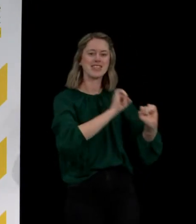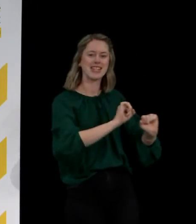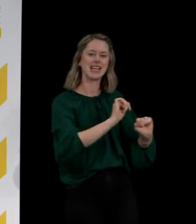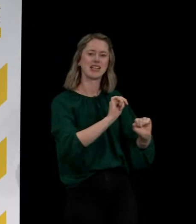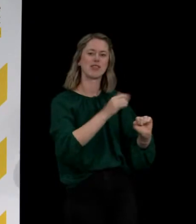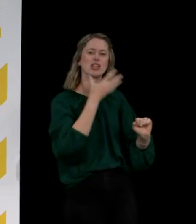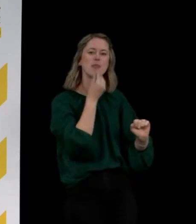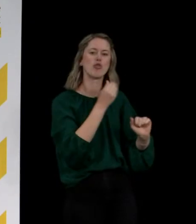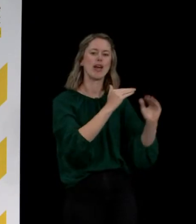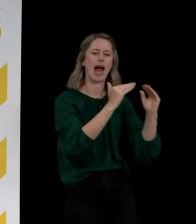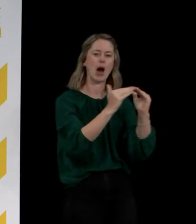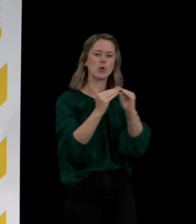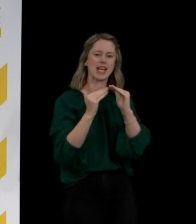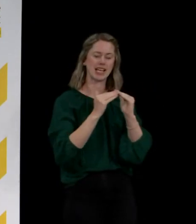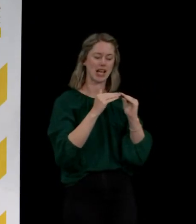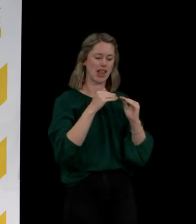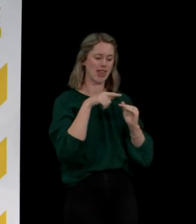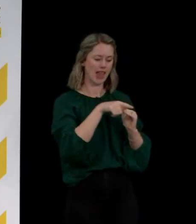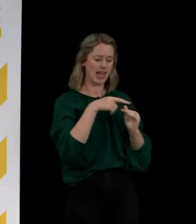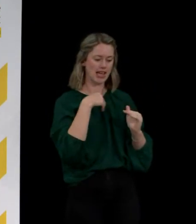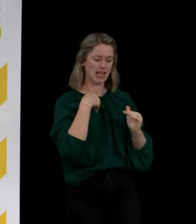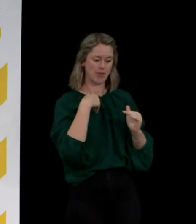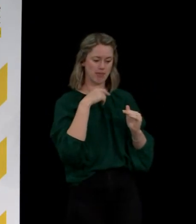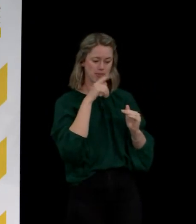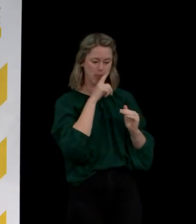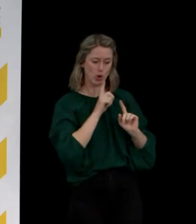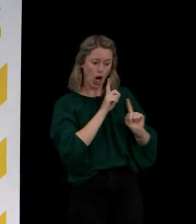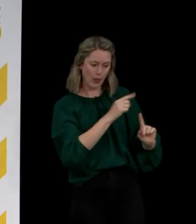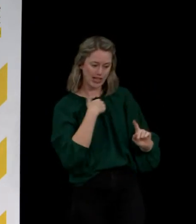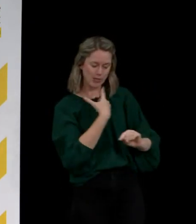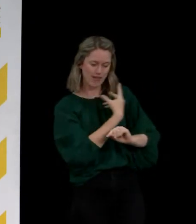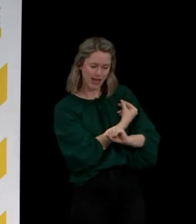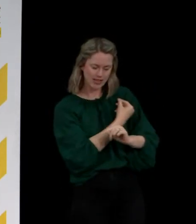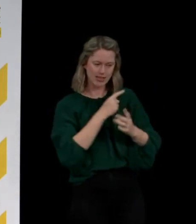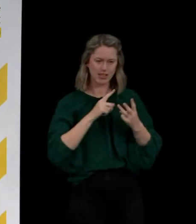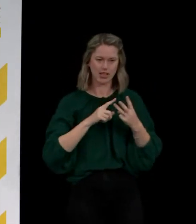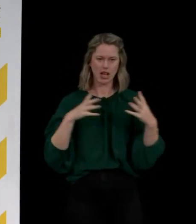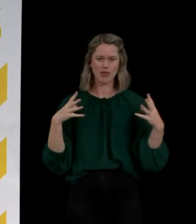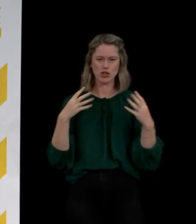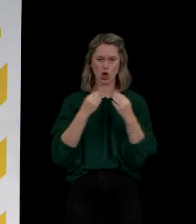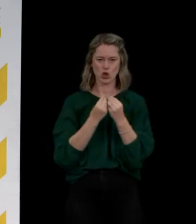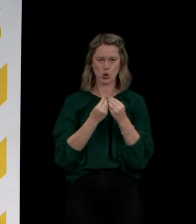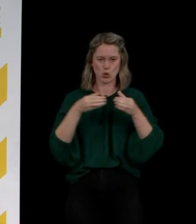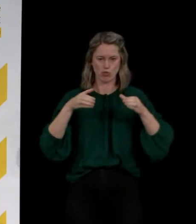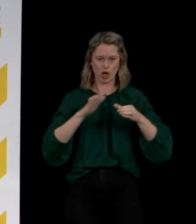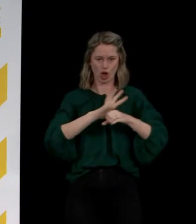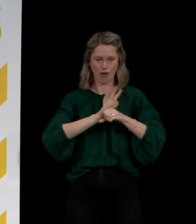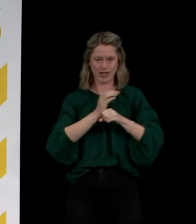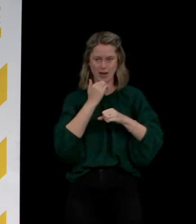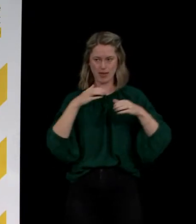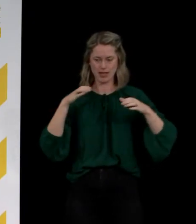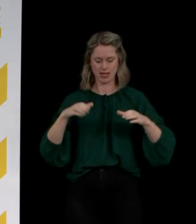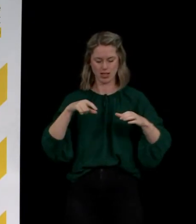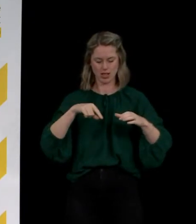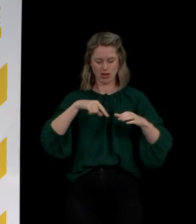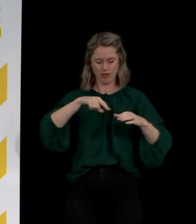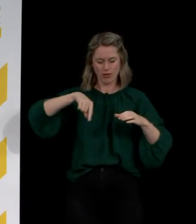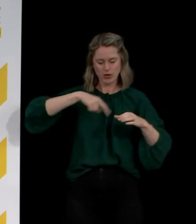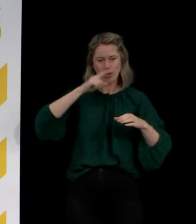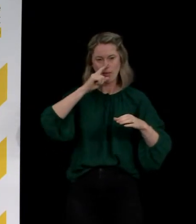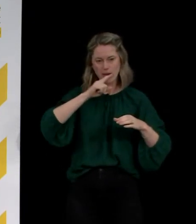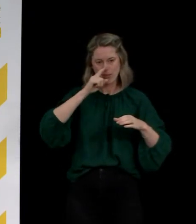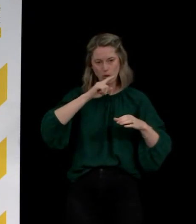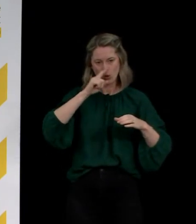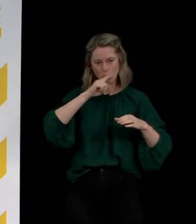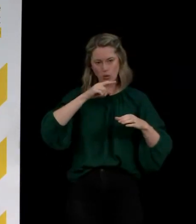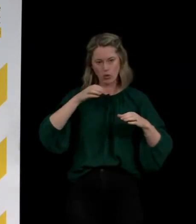also encourage vaccination there as well as testing? And of the total case numbers, are you also encouraging those people, given